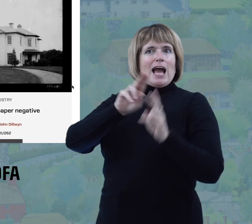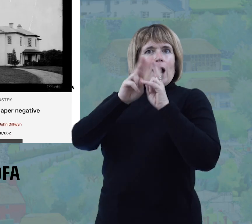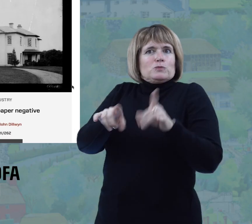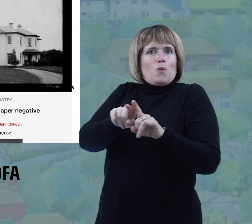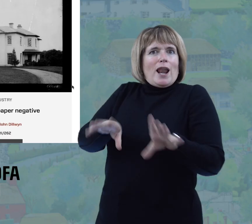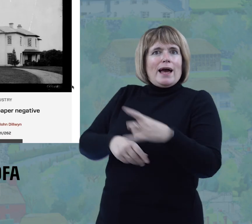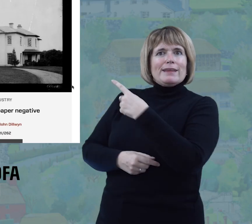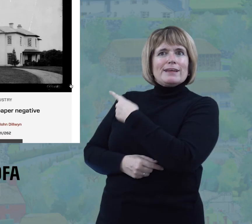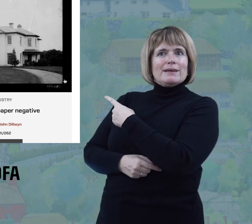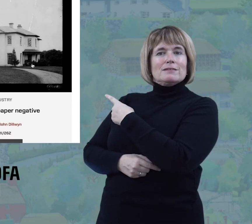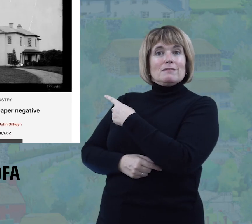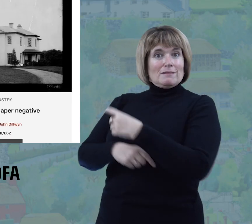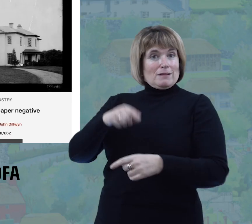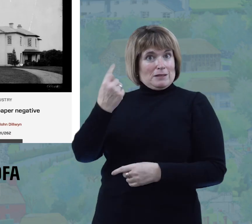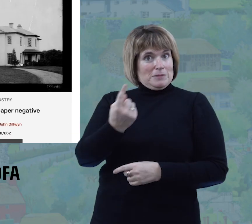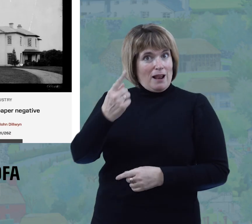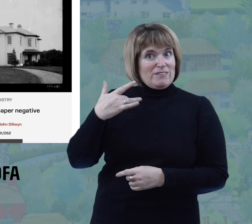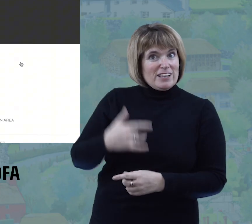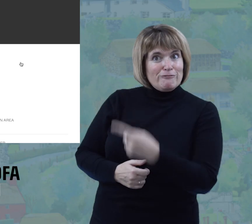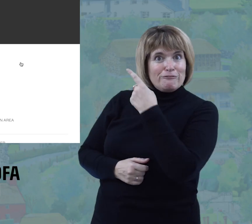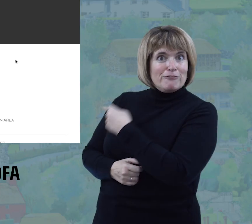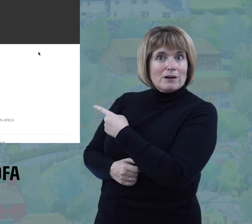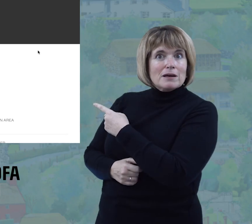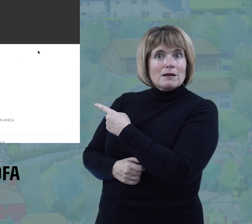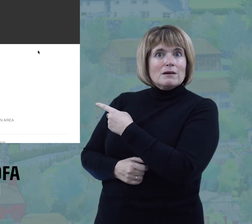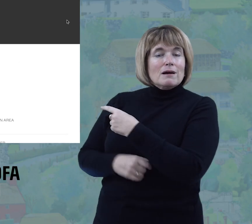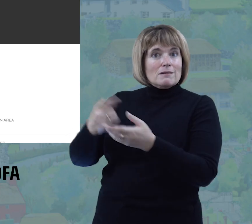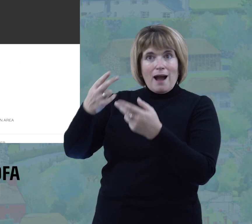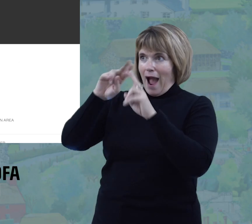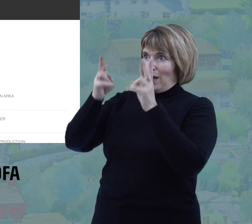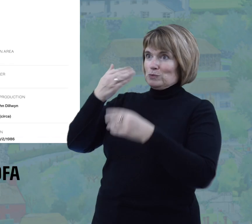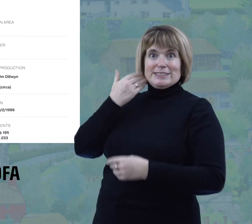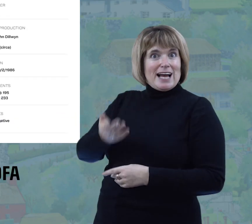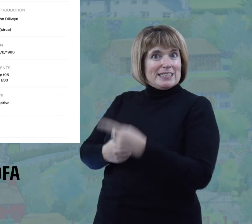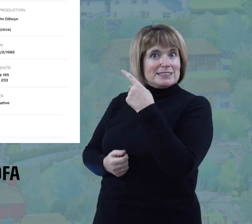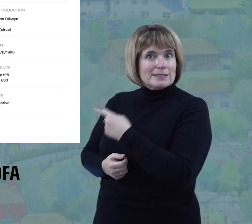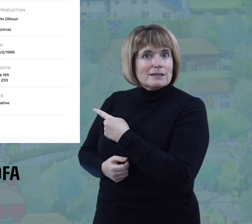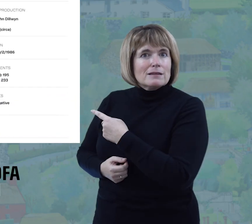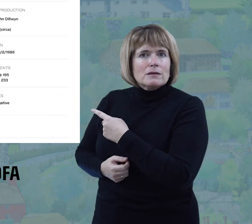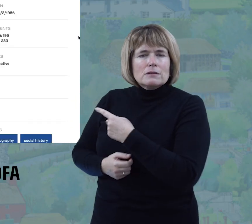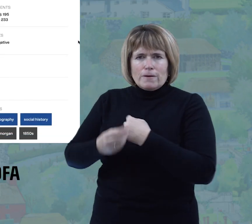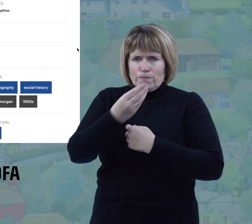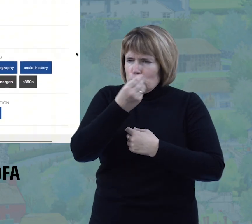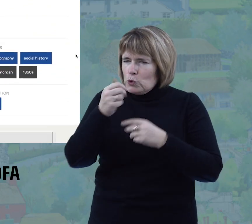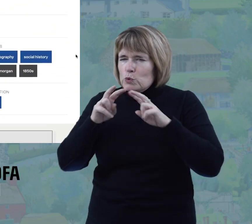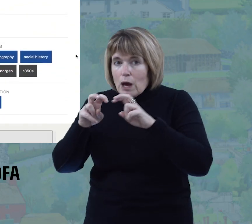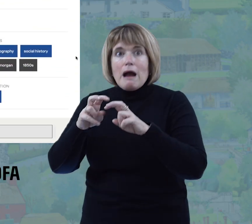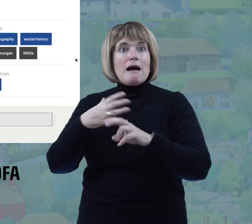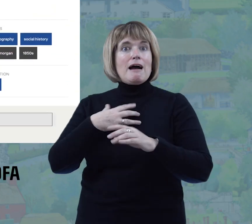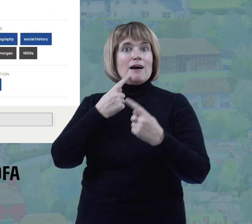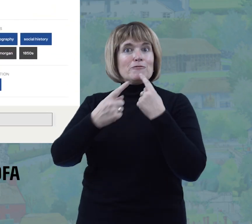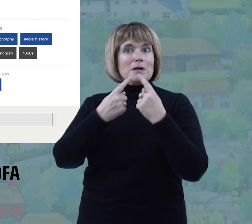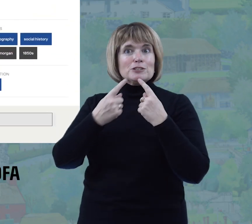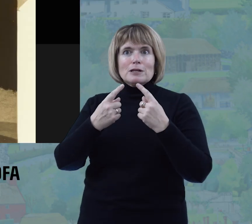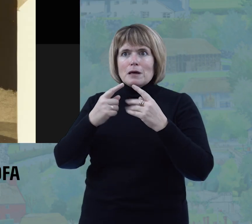a photo of the house John Montgomery Traherne was living in and the house he died in. Within just a few searches, we